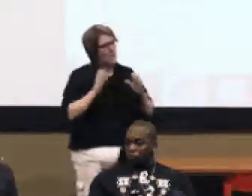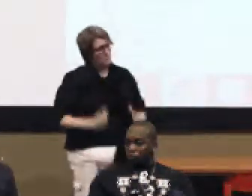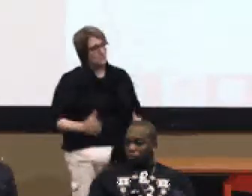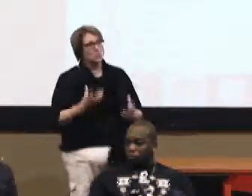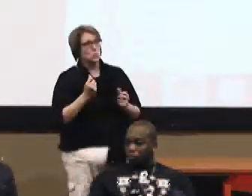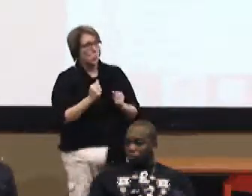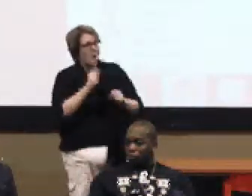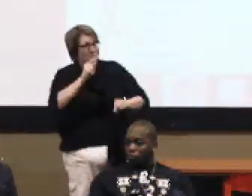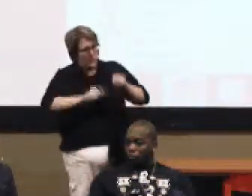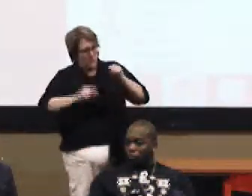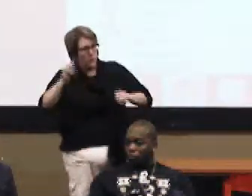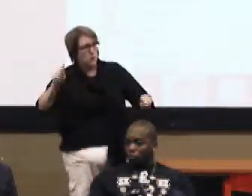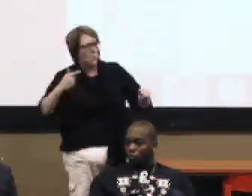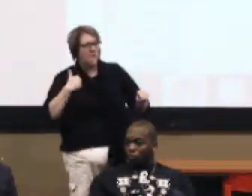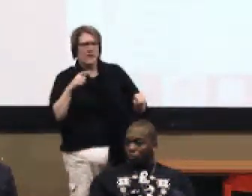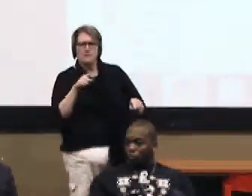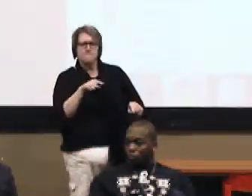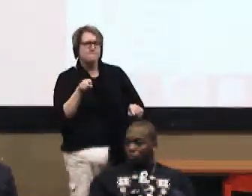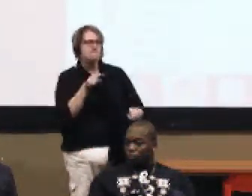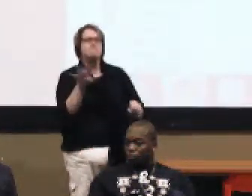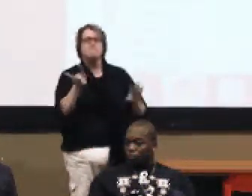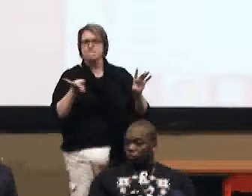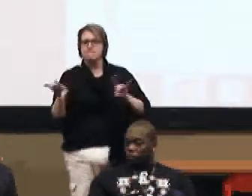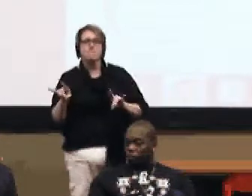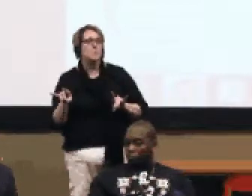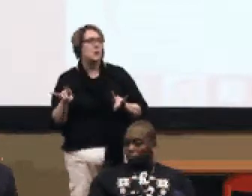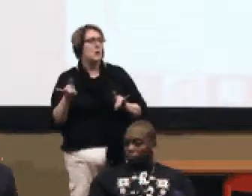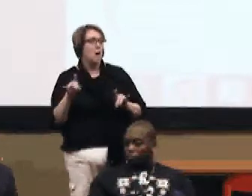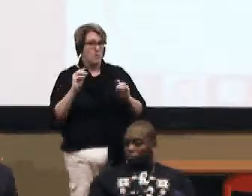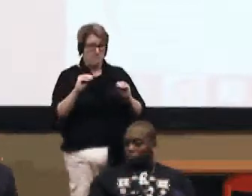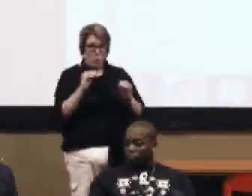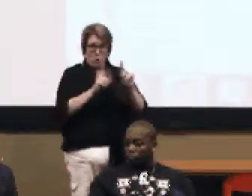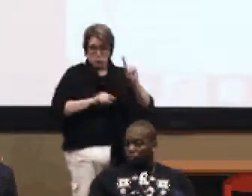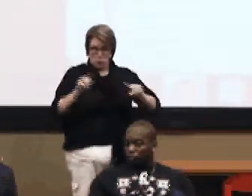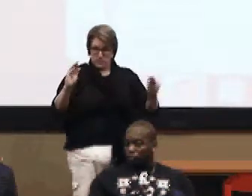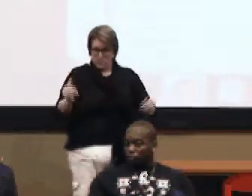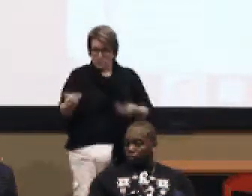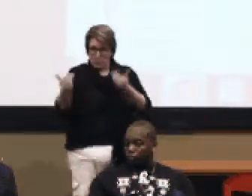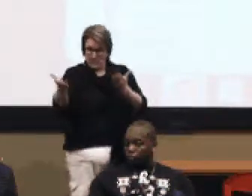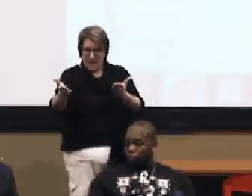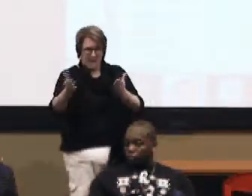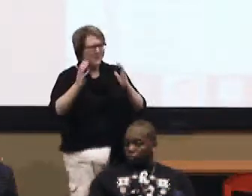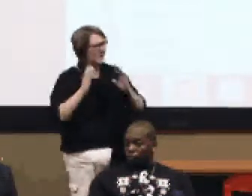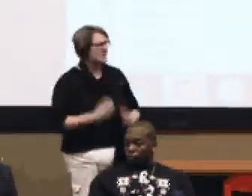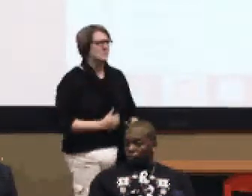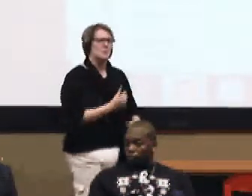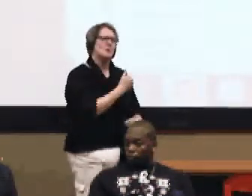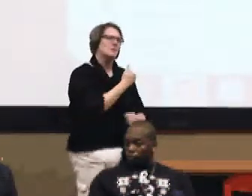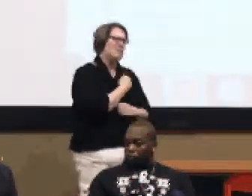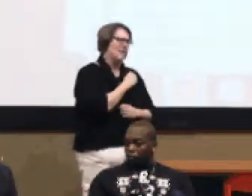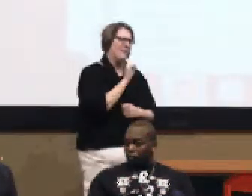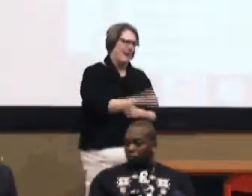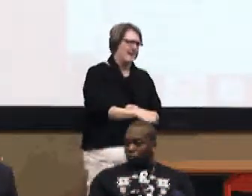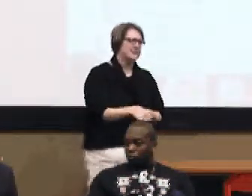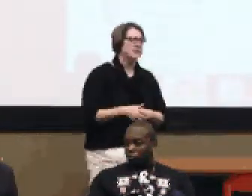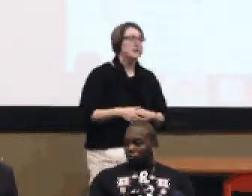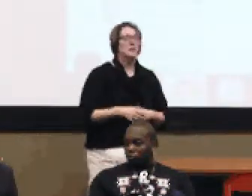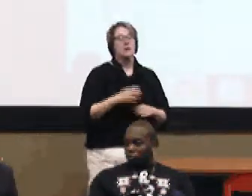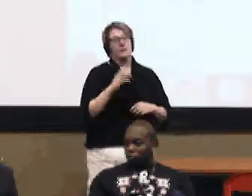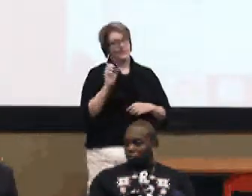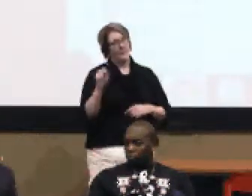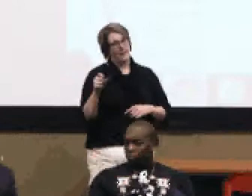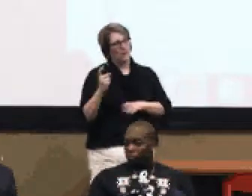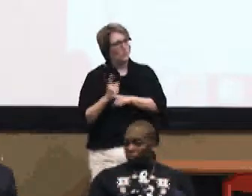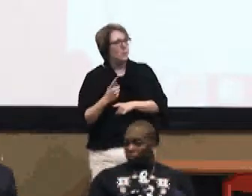want diversity. They want to feel like they're making a choice. Yeah, the world. And so the more choices you can provide, customers love that. They don't, Yeah, I mean, the world's a big